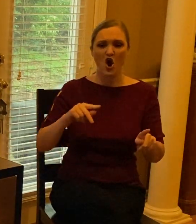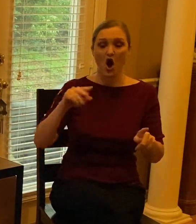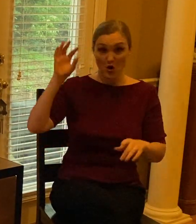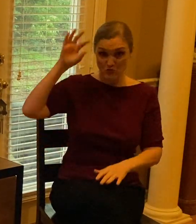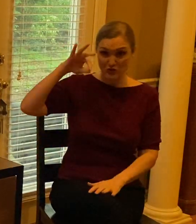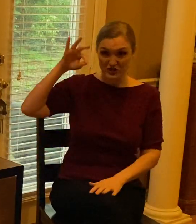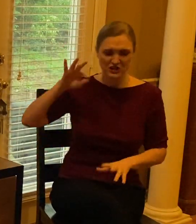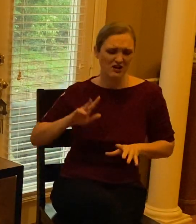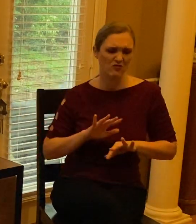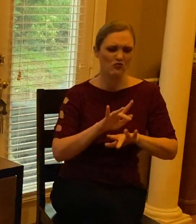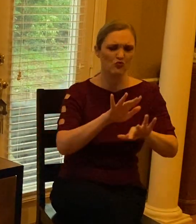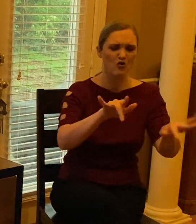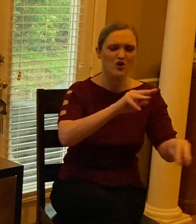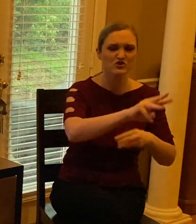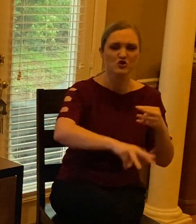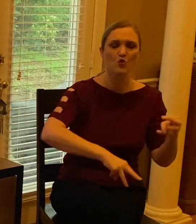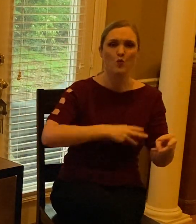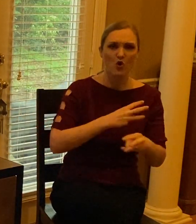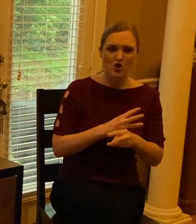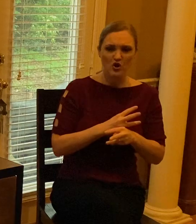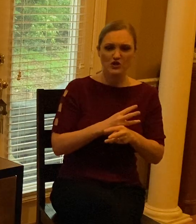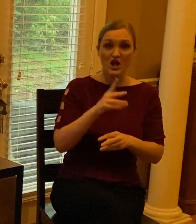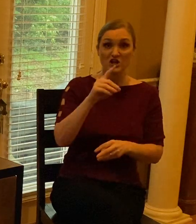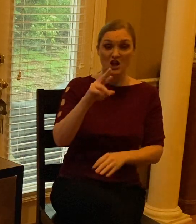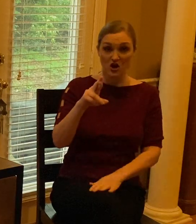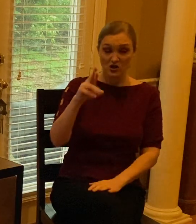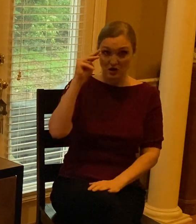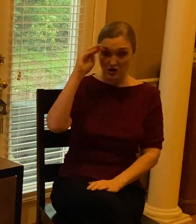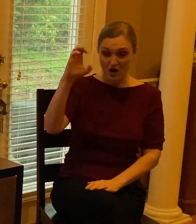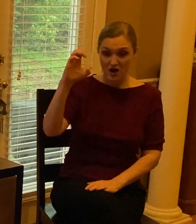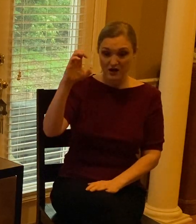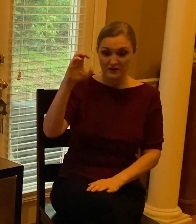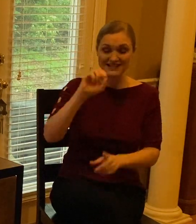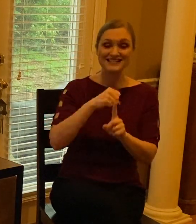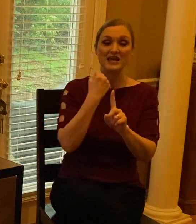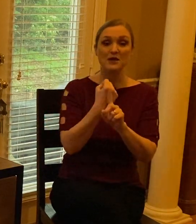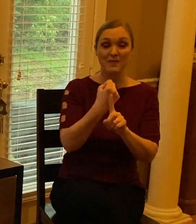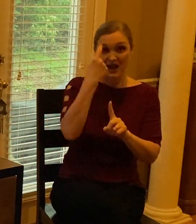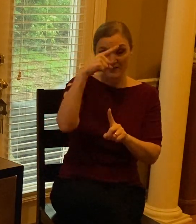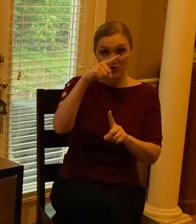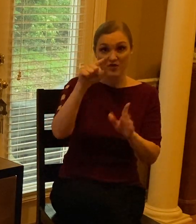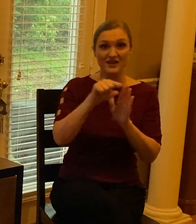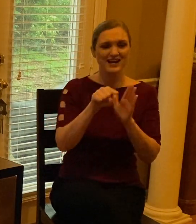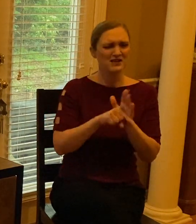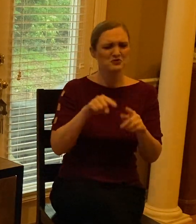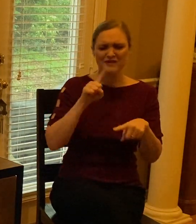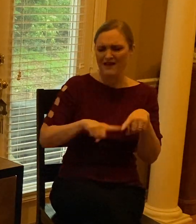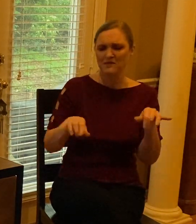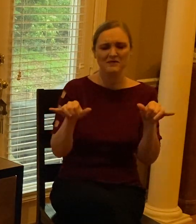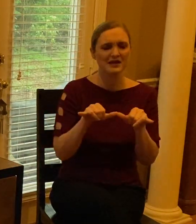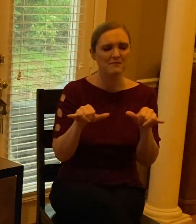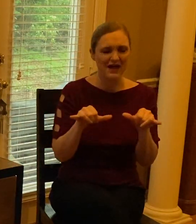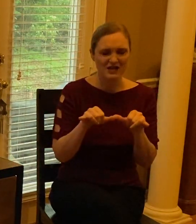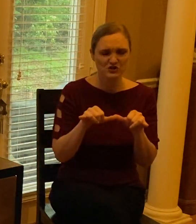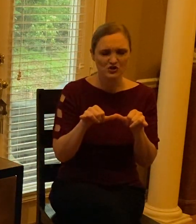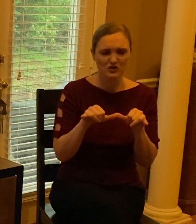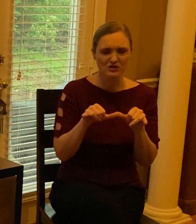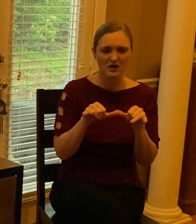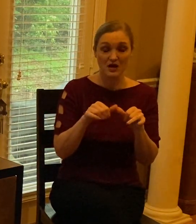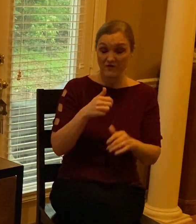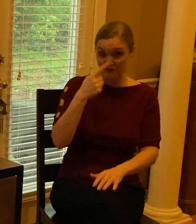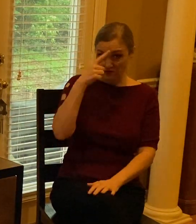globe. Quite simply, Dr. Conley's impact for the gospel of Jesus Christ cannot be measured. On a personal